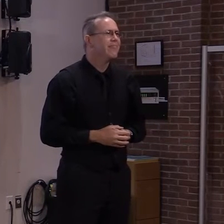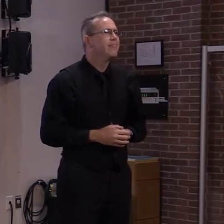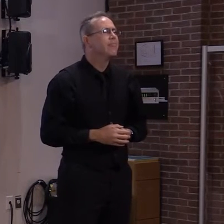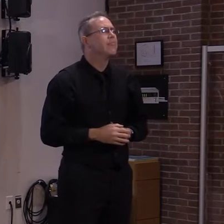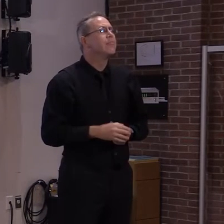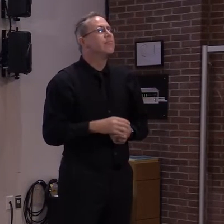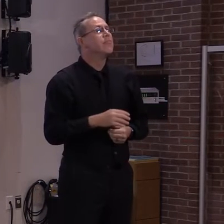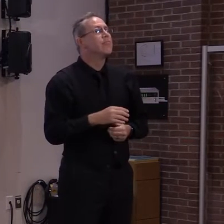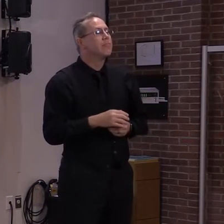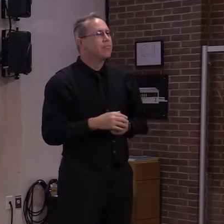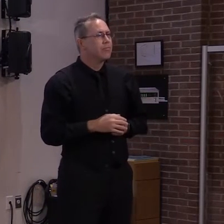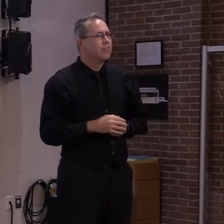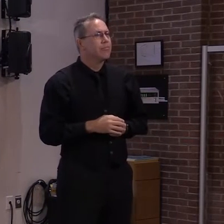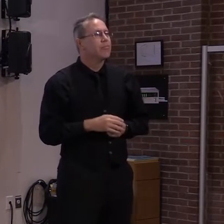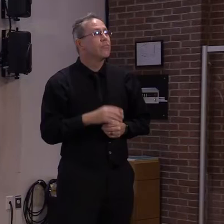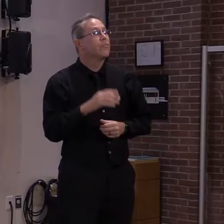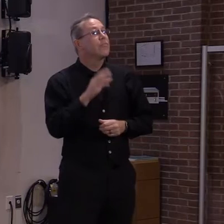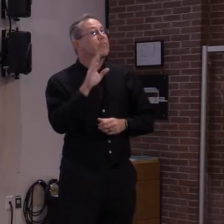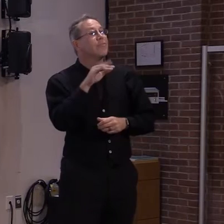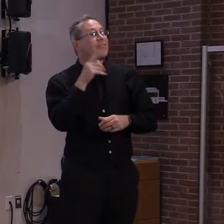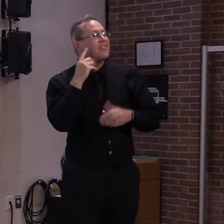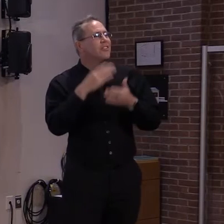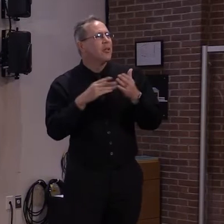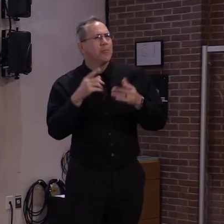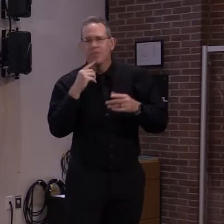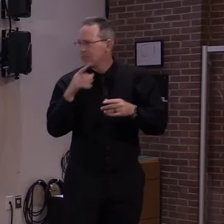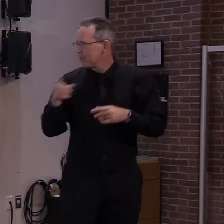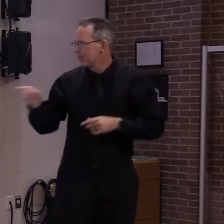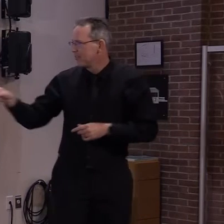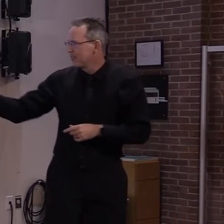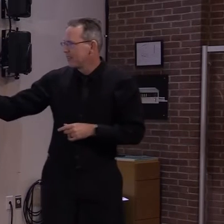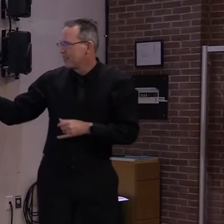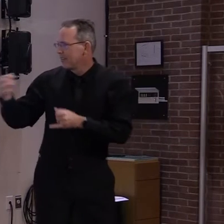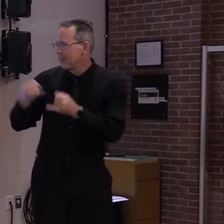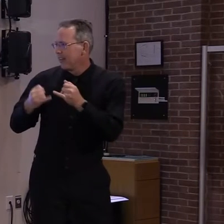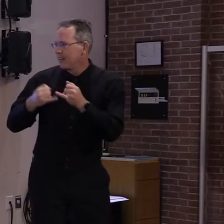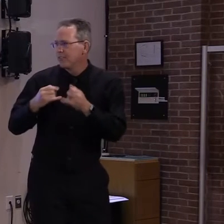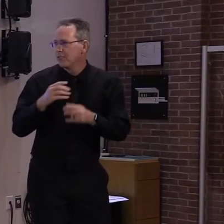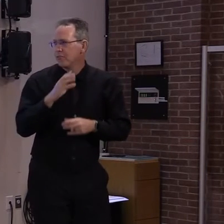beer, Sippo Sunshine, is very good. I haven't had it.